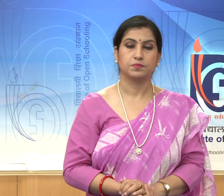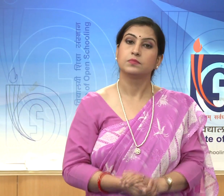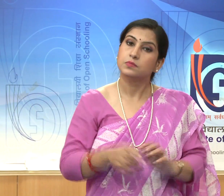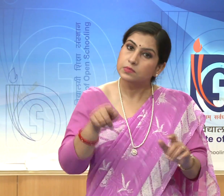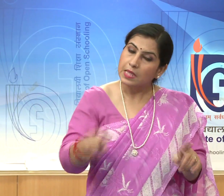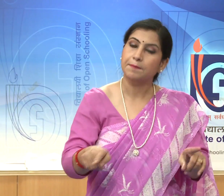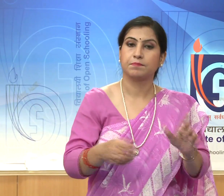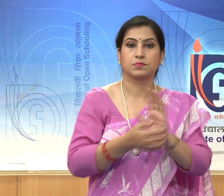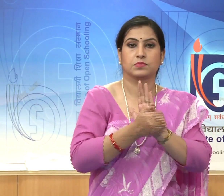in the art style